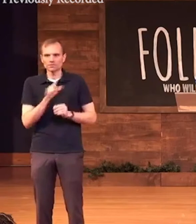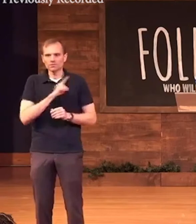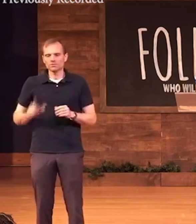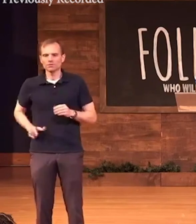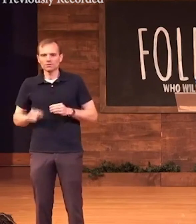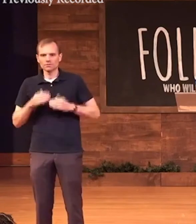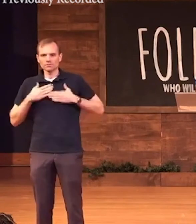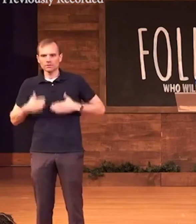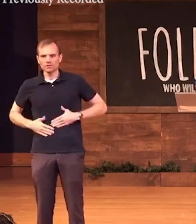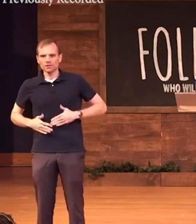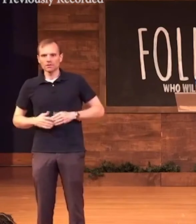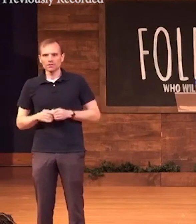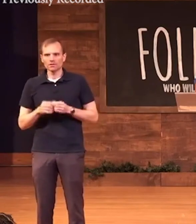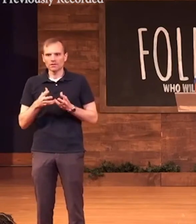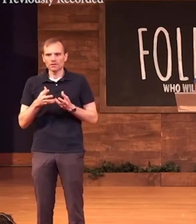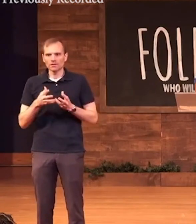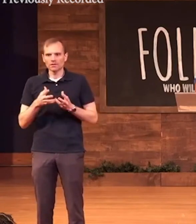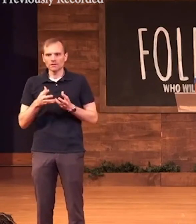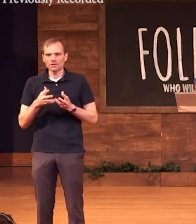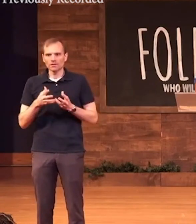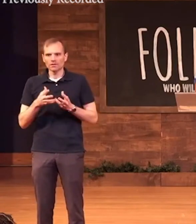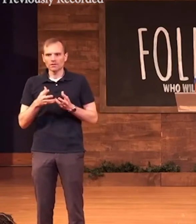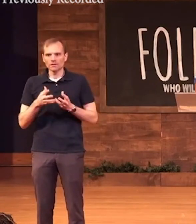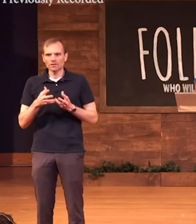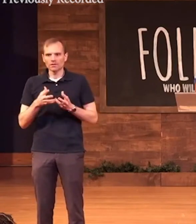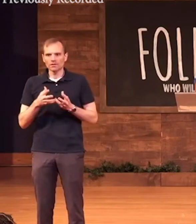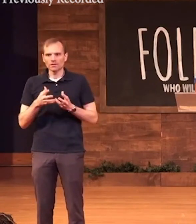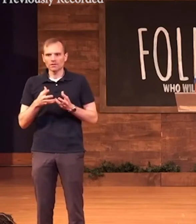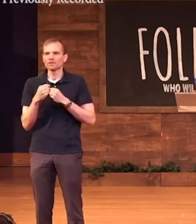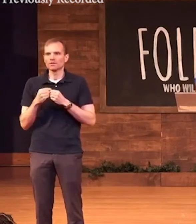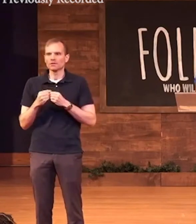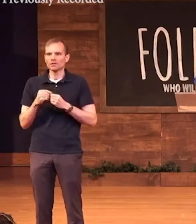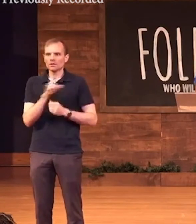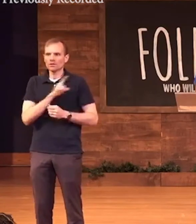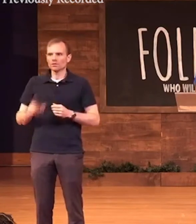we take in him, and a little bit of us